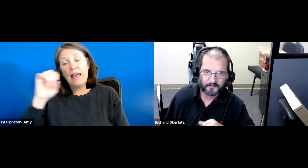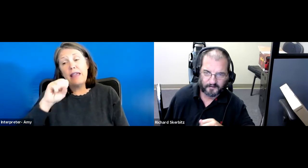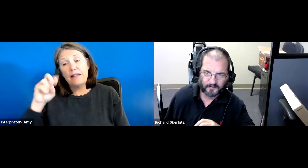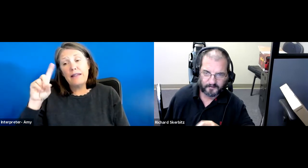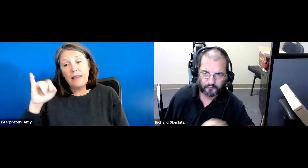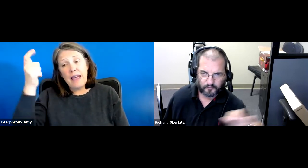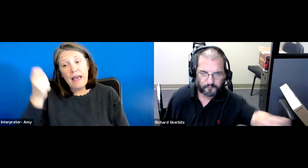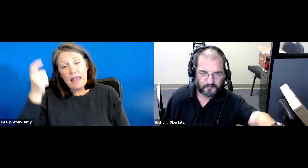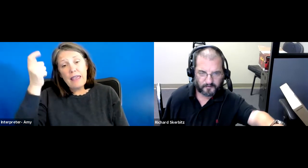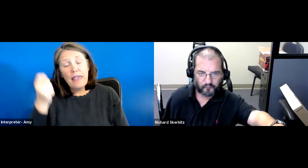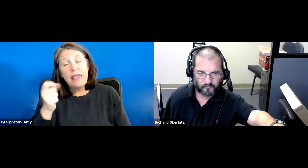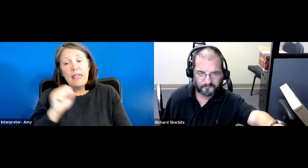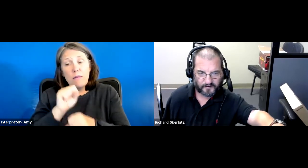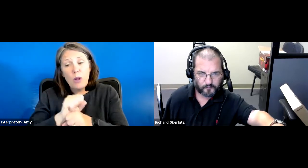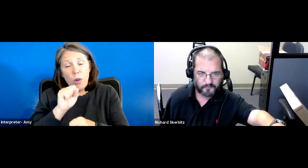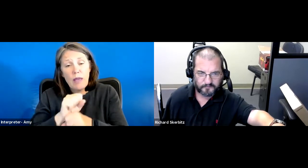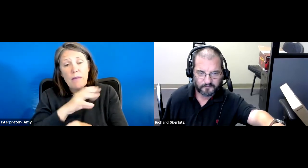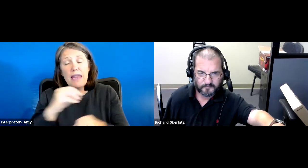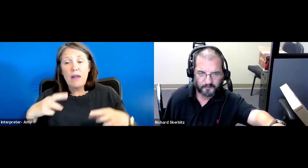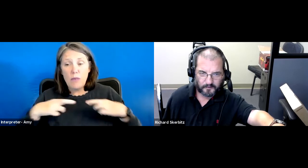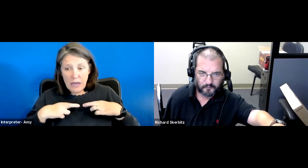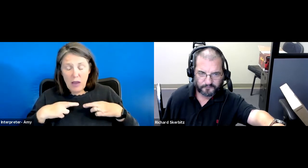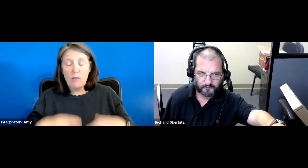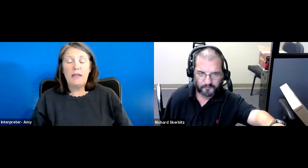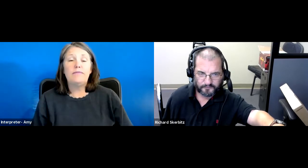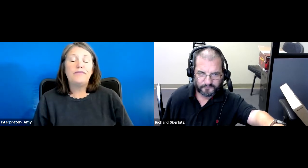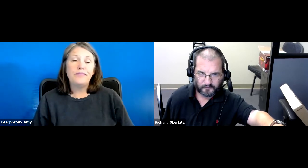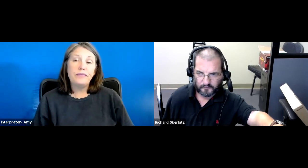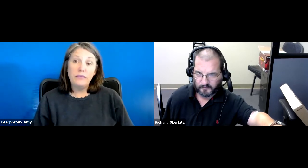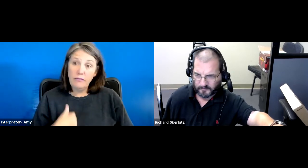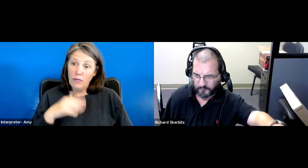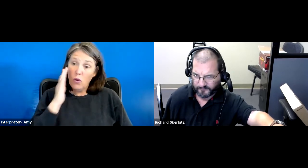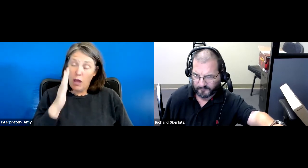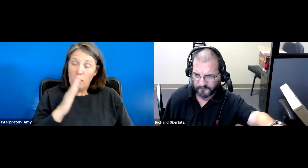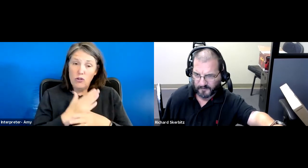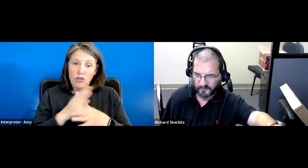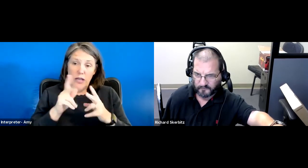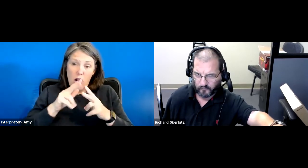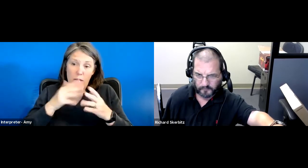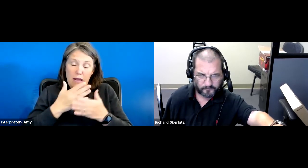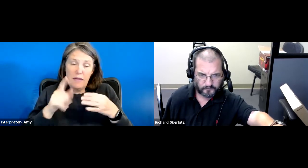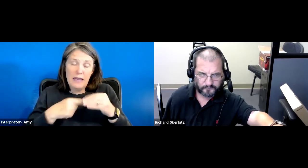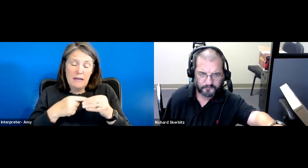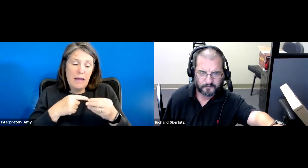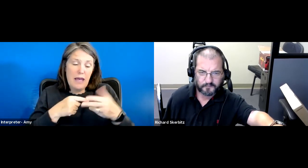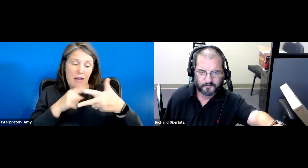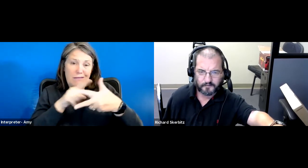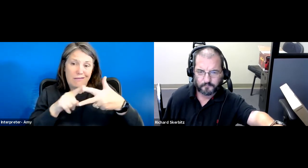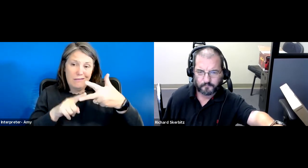SSDI, employment, and retirement. So I'm going to just share a couple things about each one of